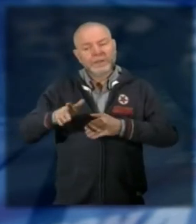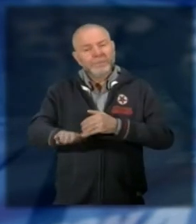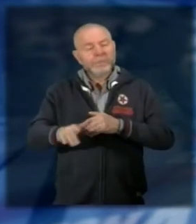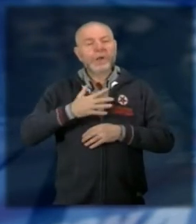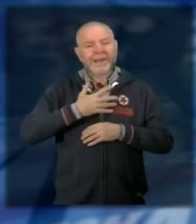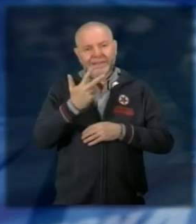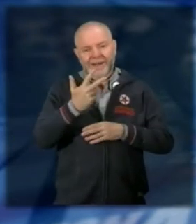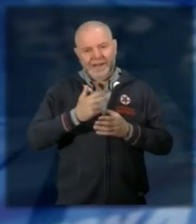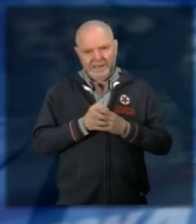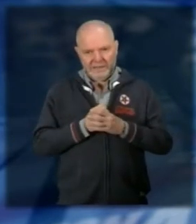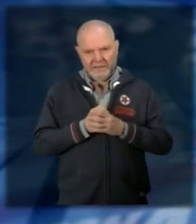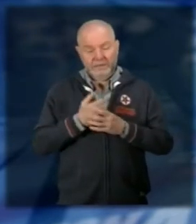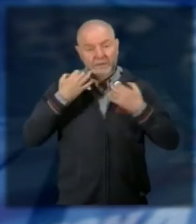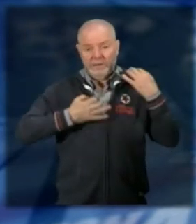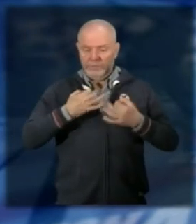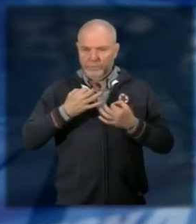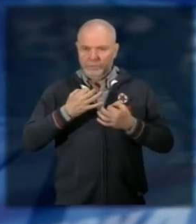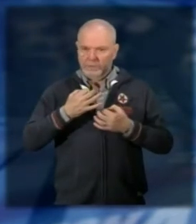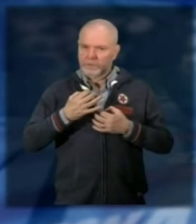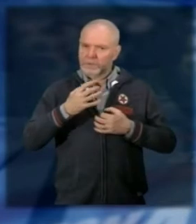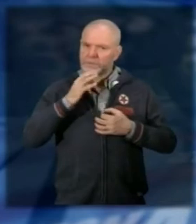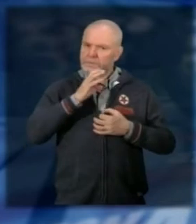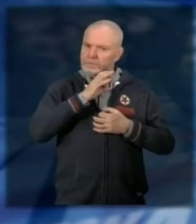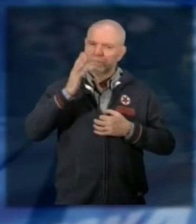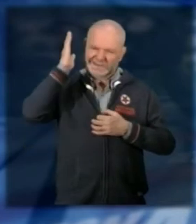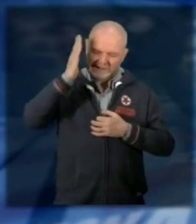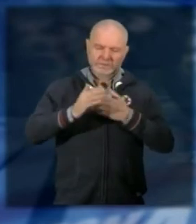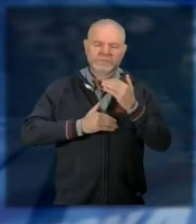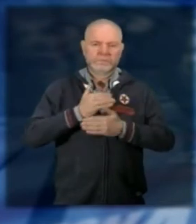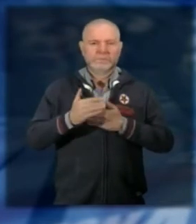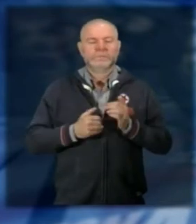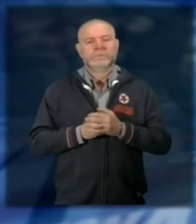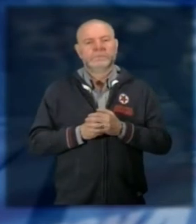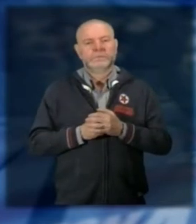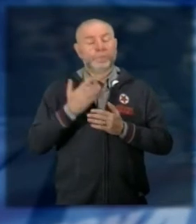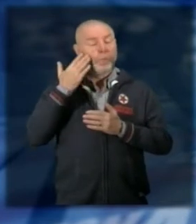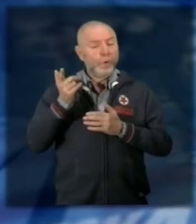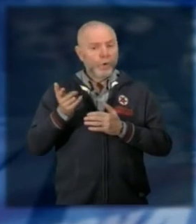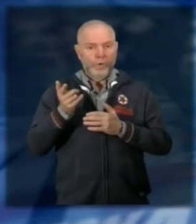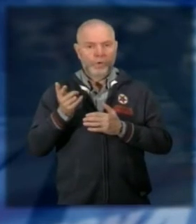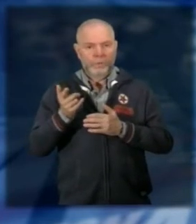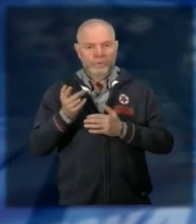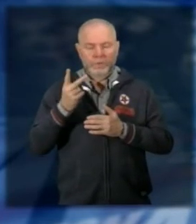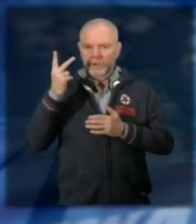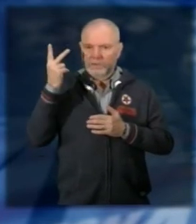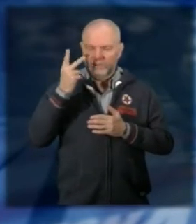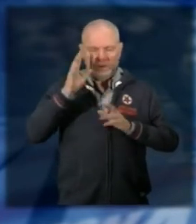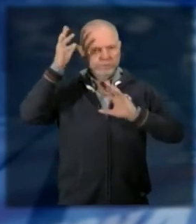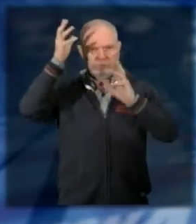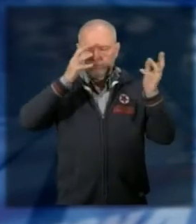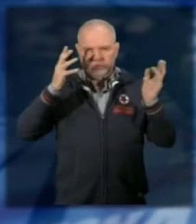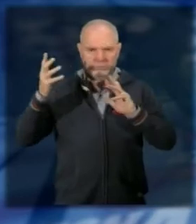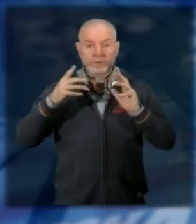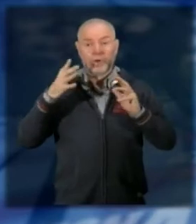years old the pena decided by the judge corresponds to request of the PM Gianluca Periani the man who appeared in state of alteration was then